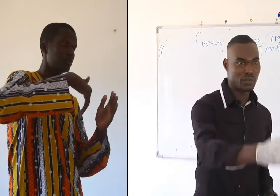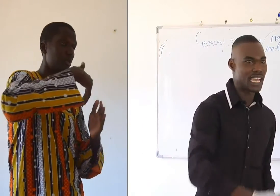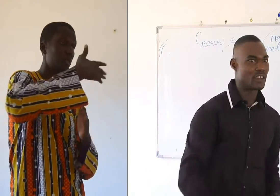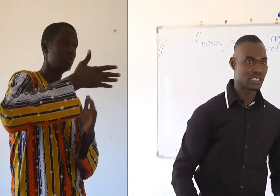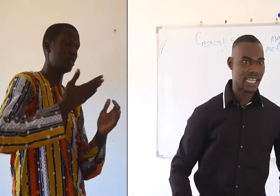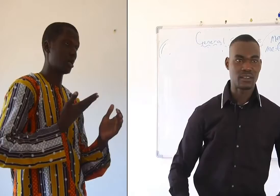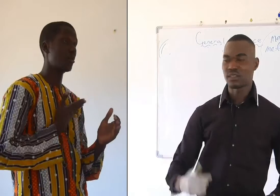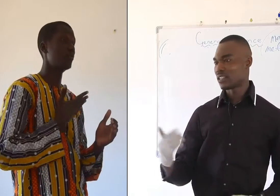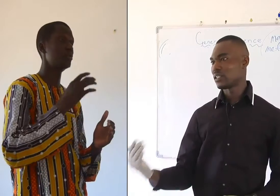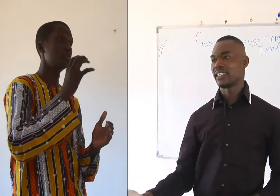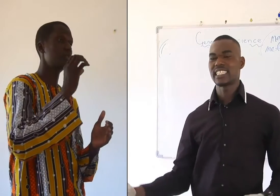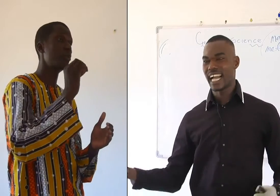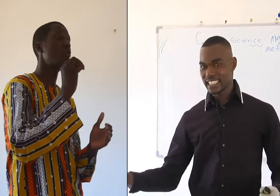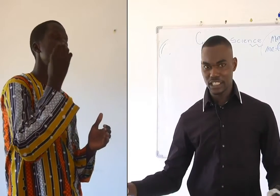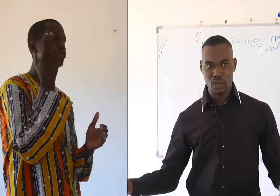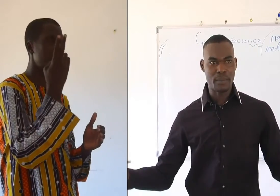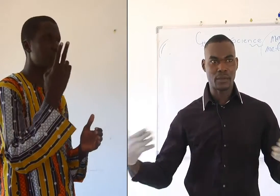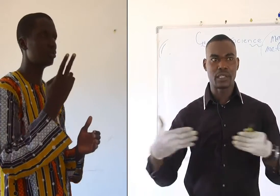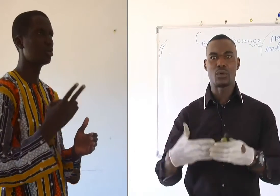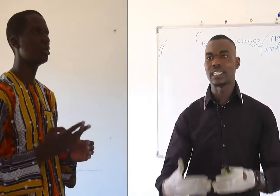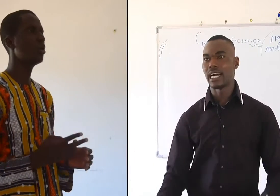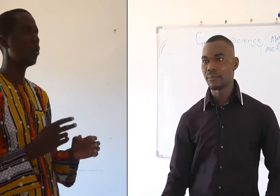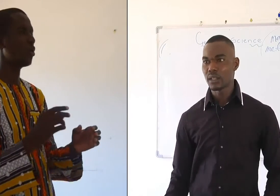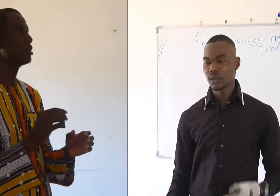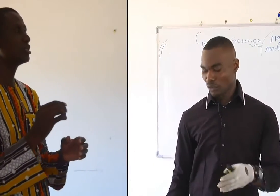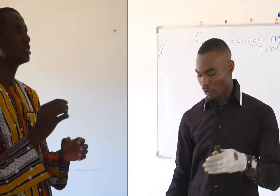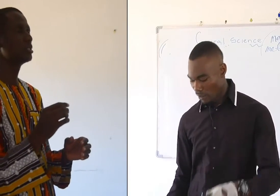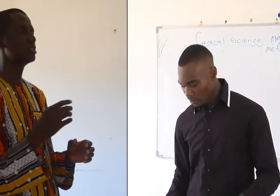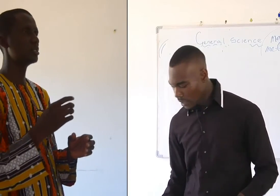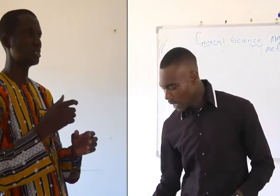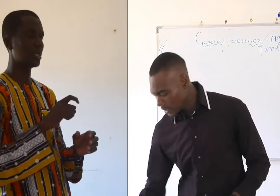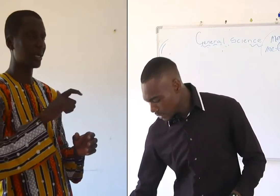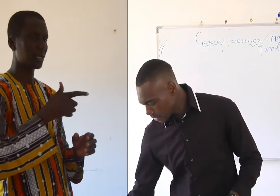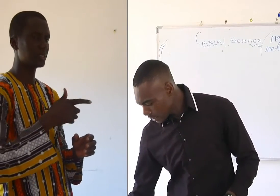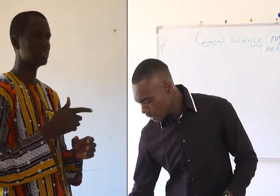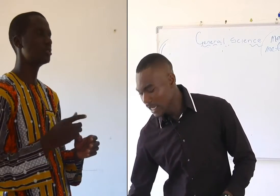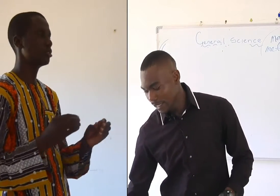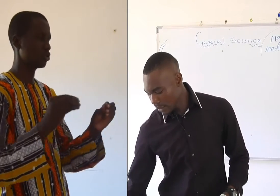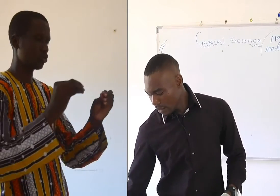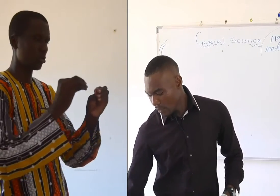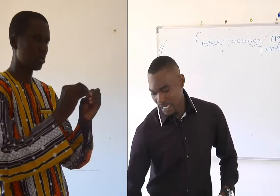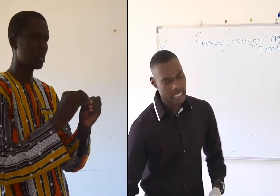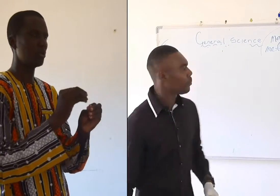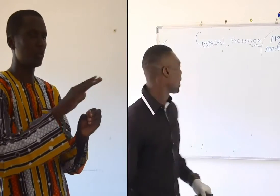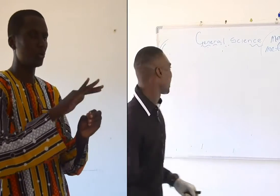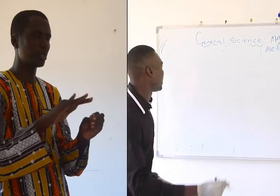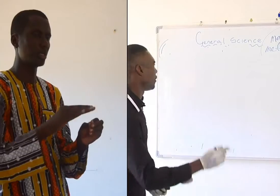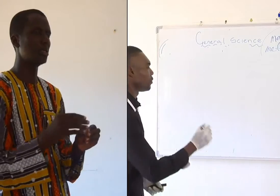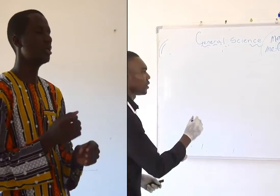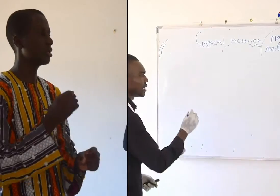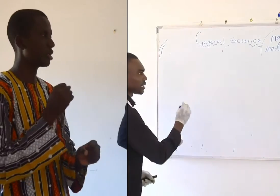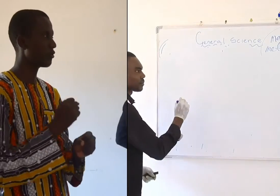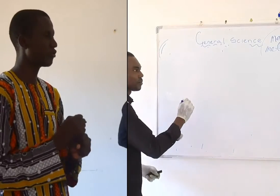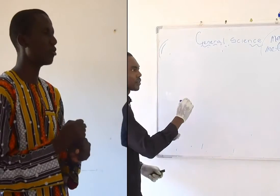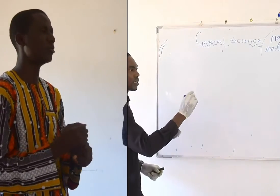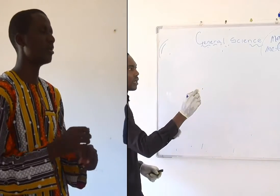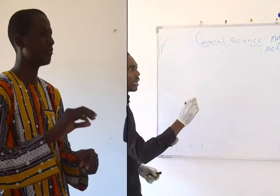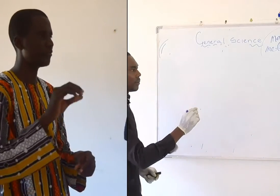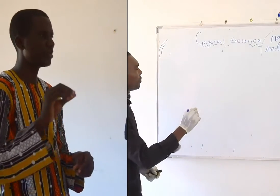or sulfur dioxide or nitrogen, these gases combine with the water to form acid rain. One example I can give you